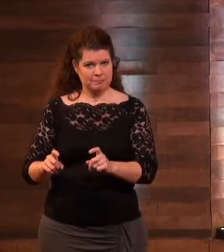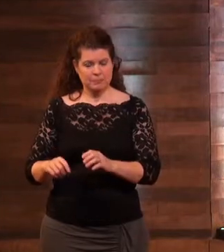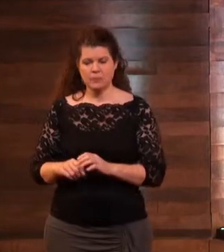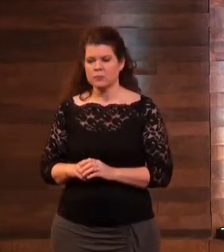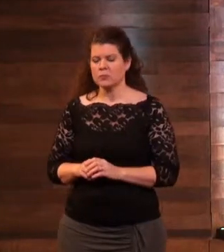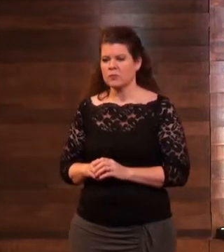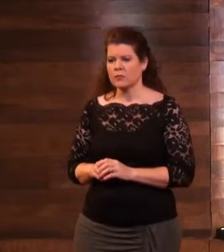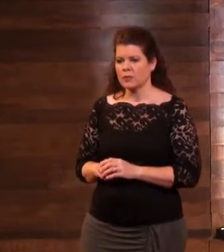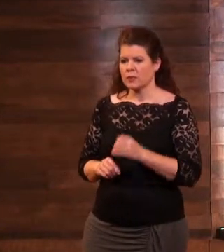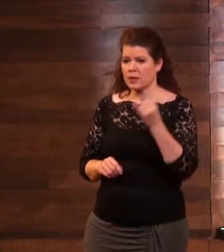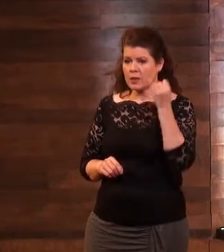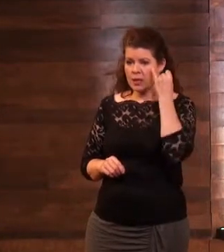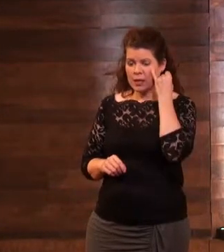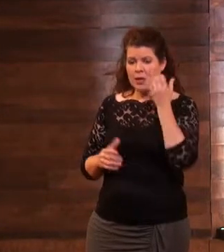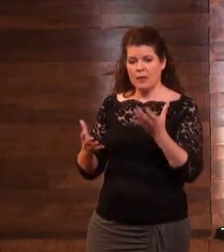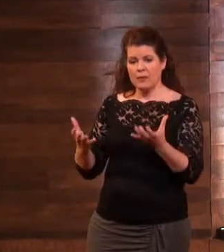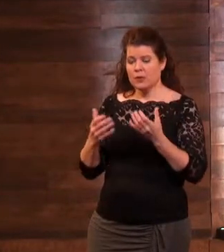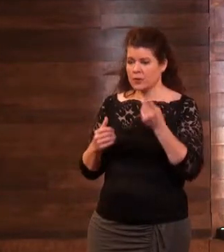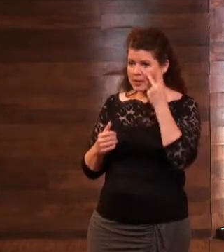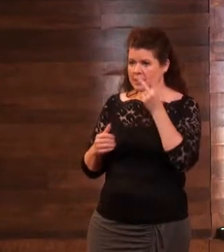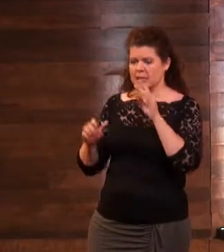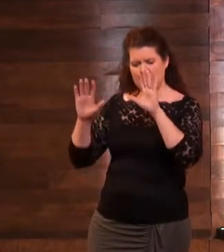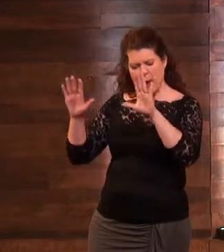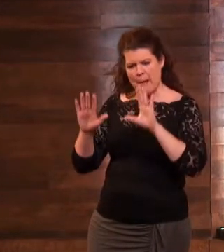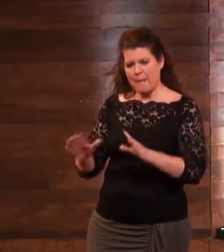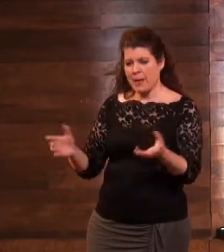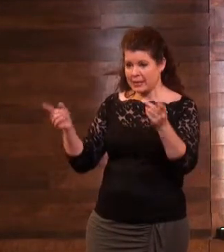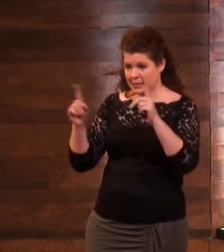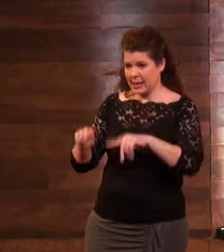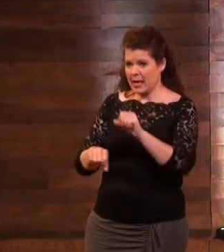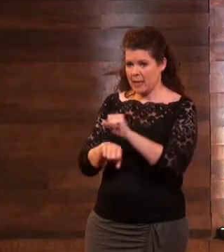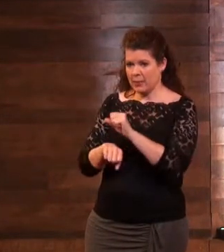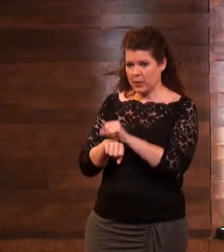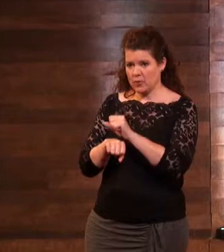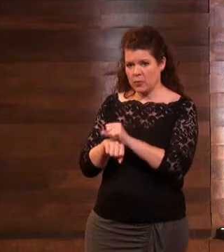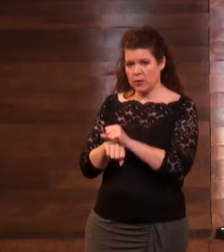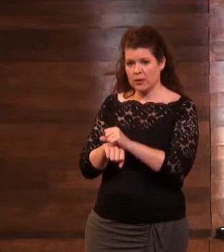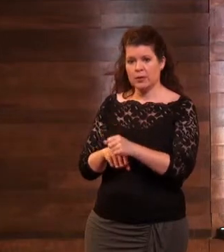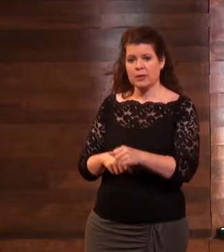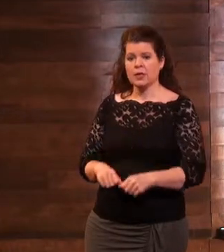is refuse to compromise your convictions on what God said is right or wrong.